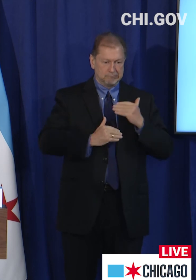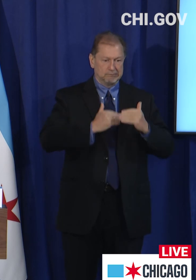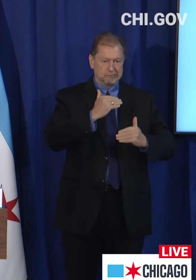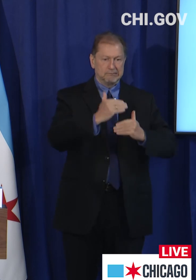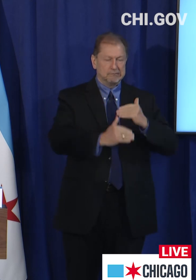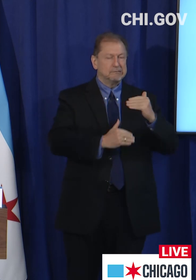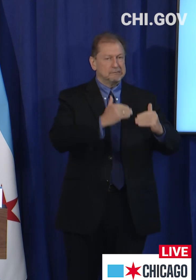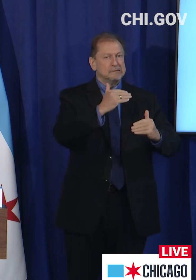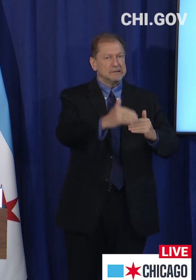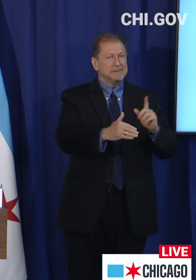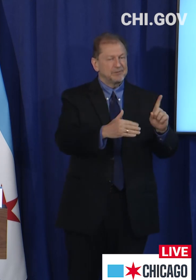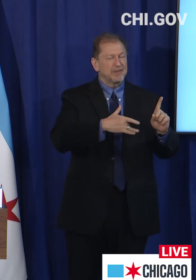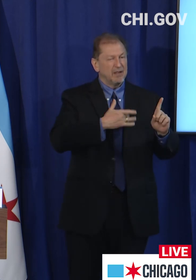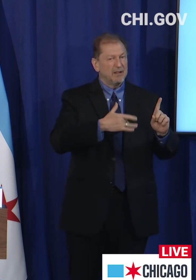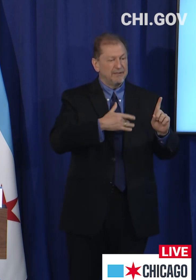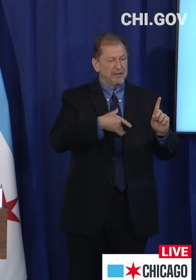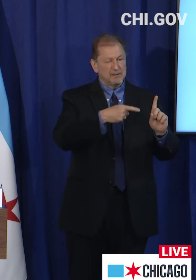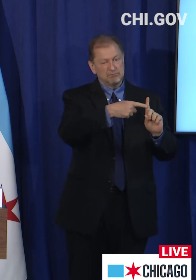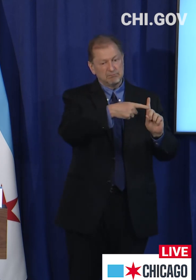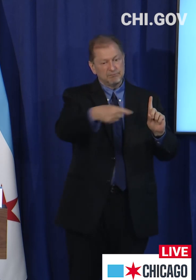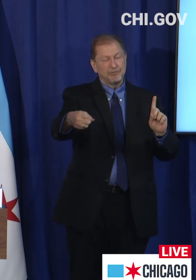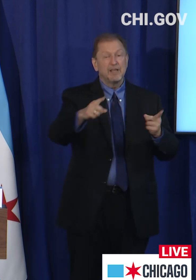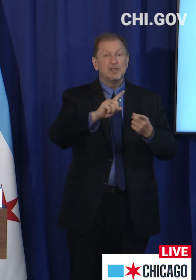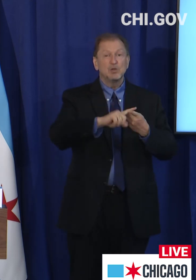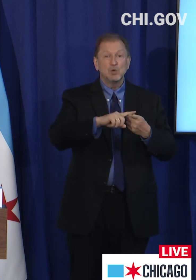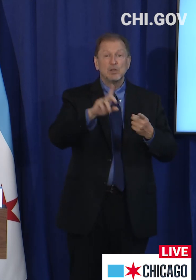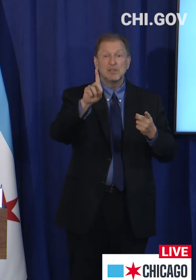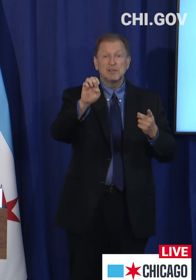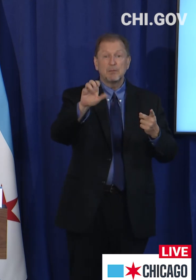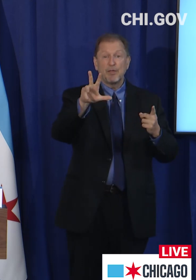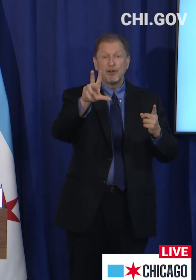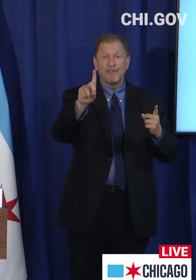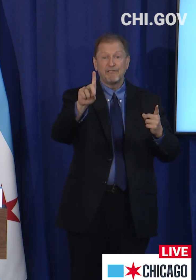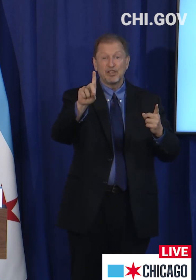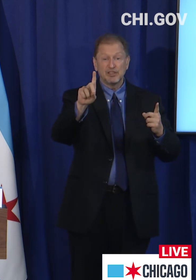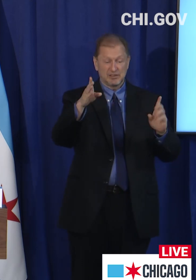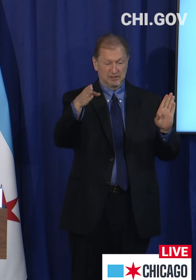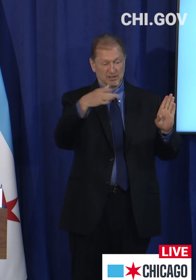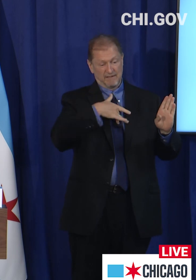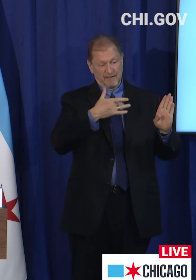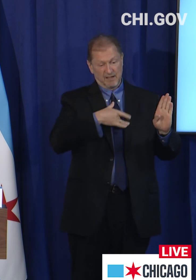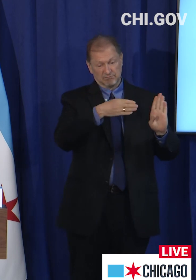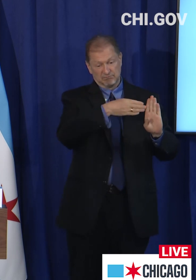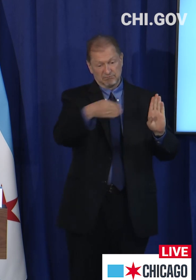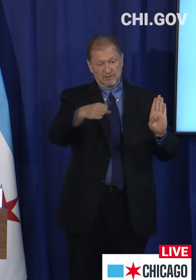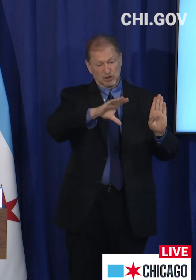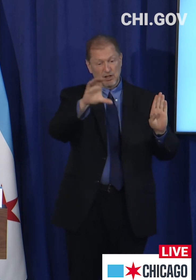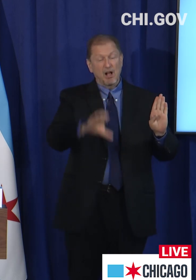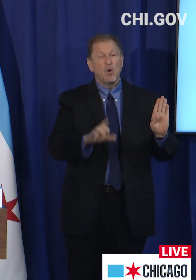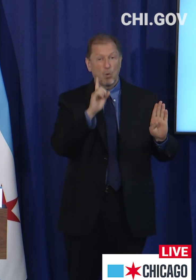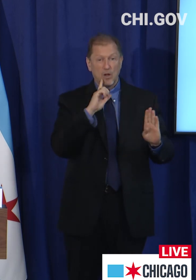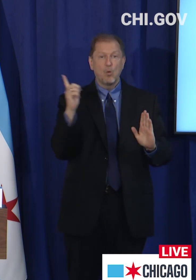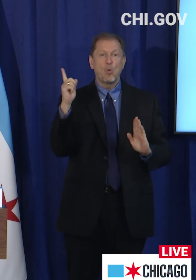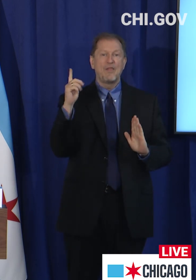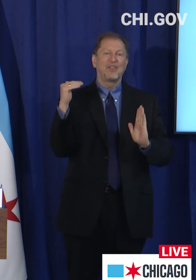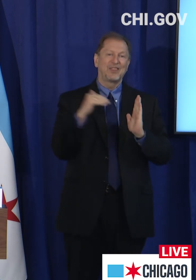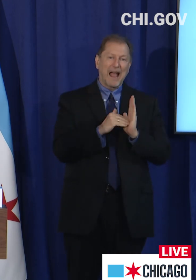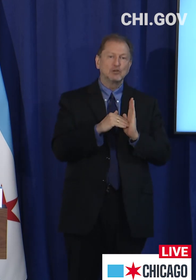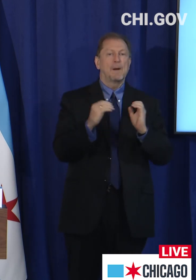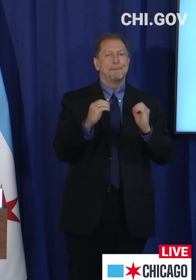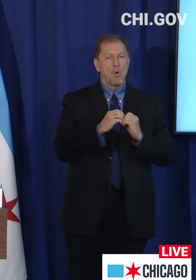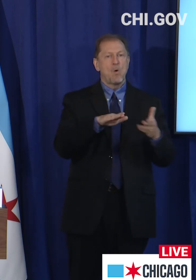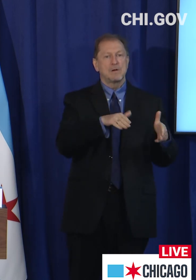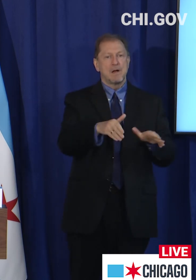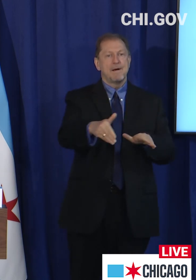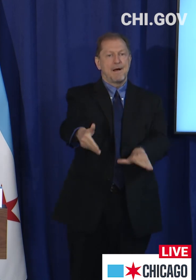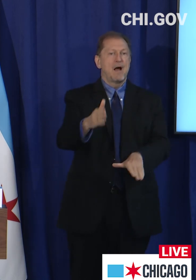tragically, for an additional 1,000 deaths by the new year just in Chicago alone. That should